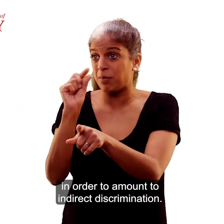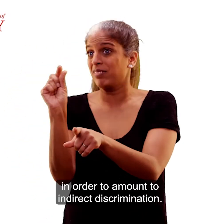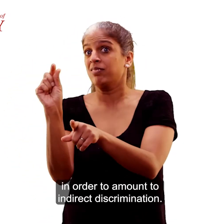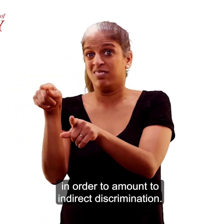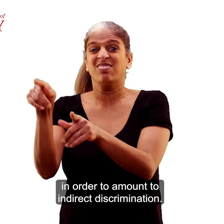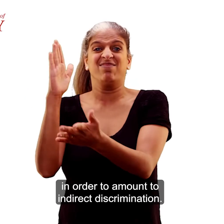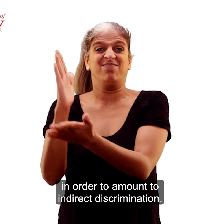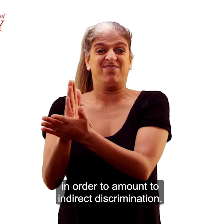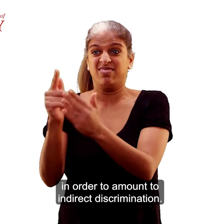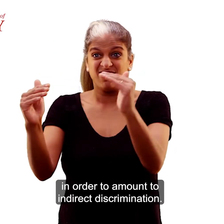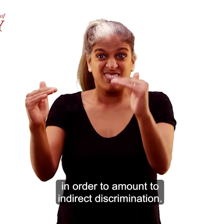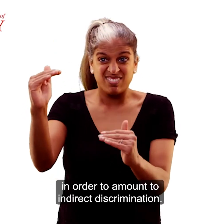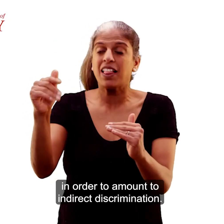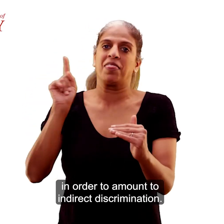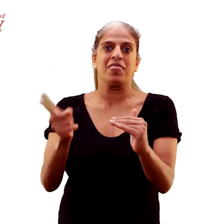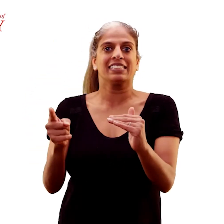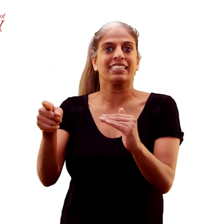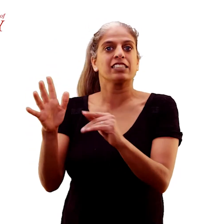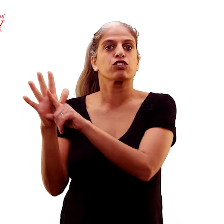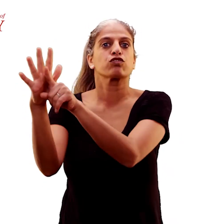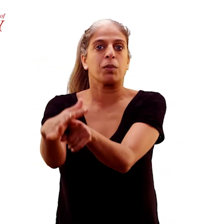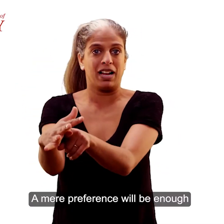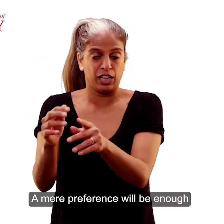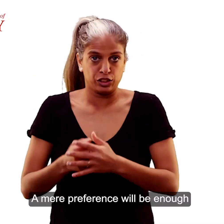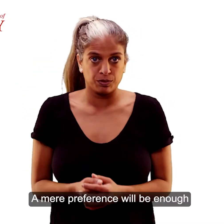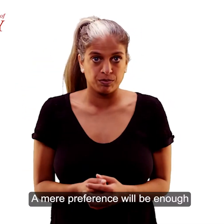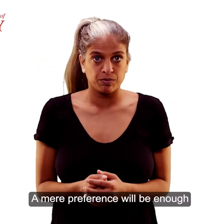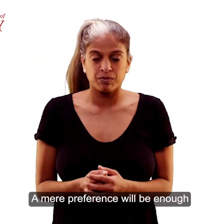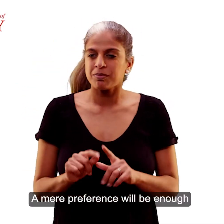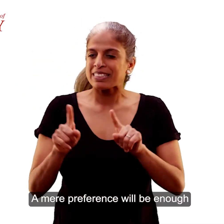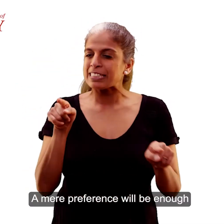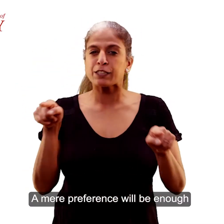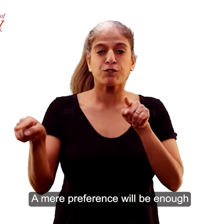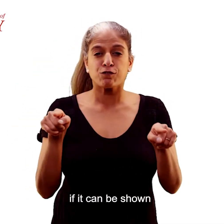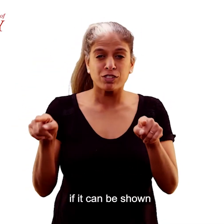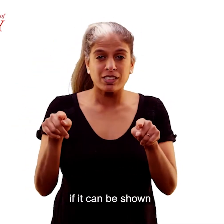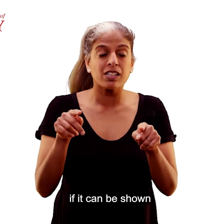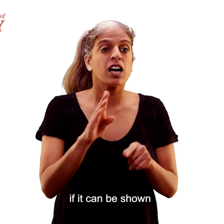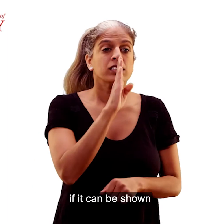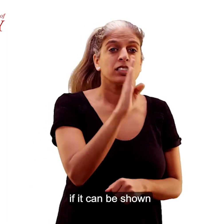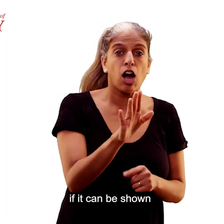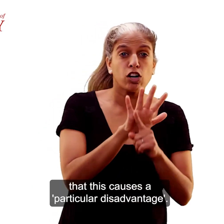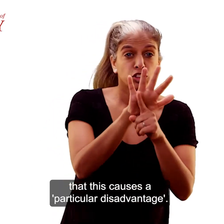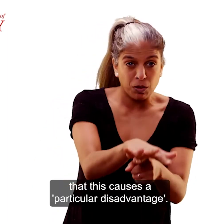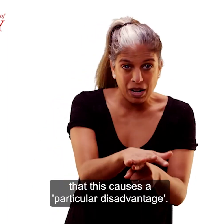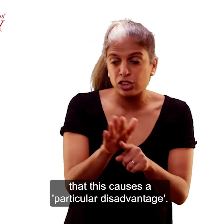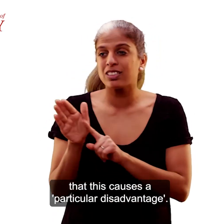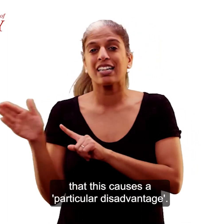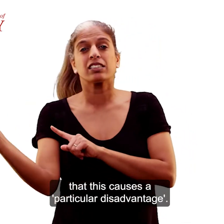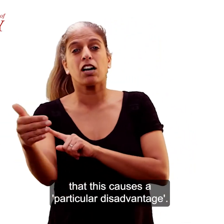to indirect discrimination. A mere preference will be enough if it can be shown that this causes a